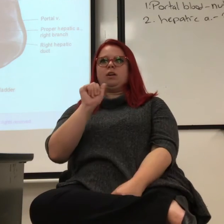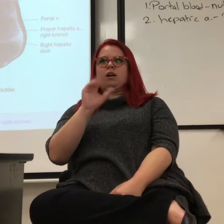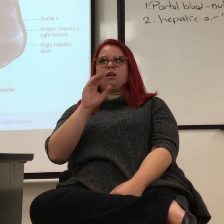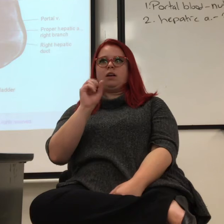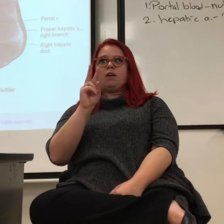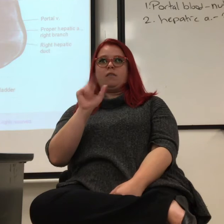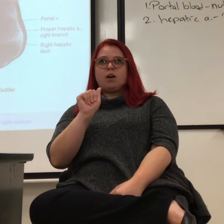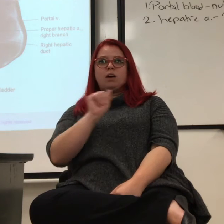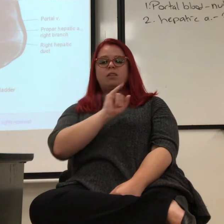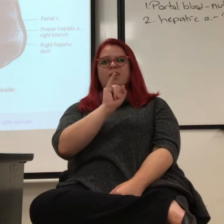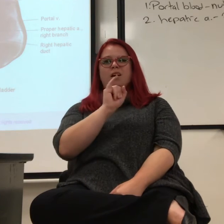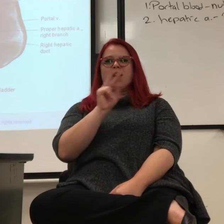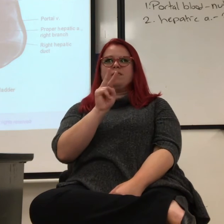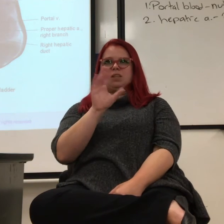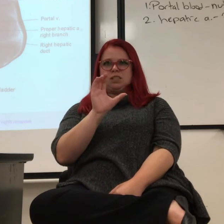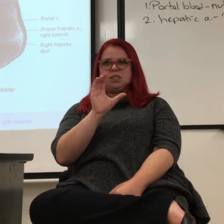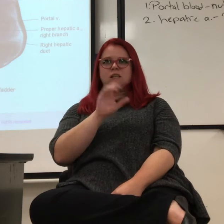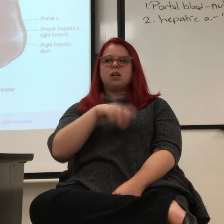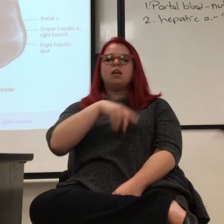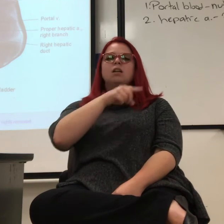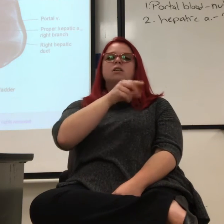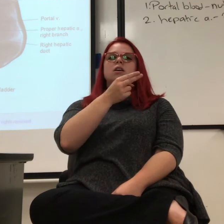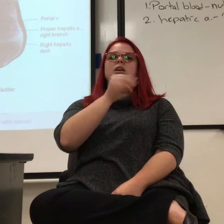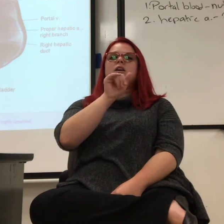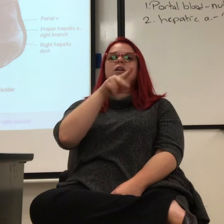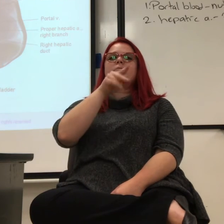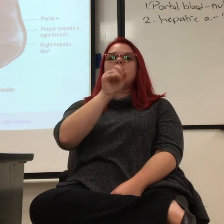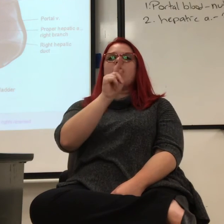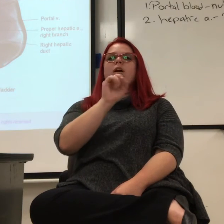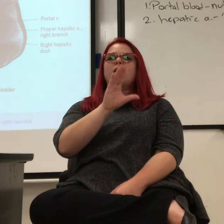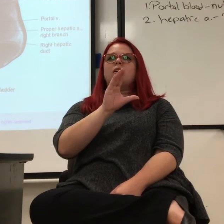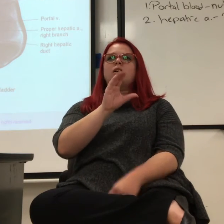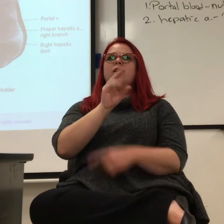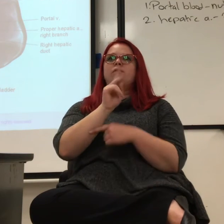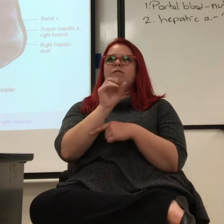IVC. Here's a hepatic vein going right to it.